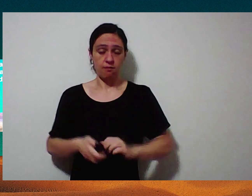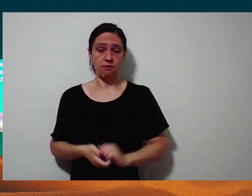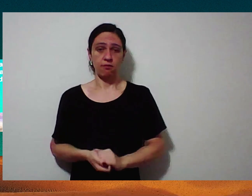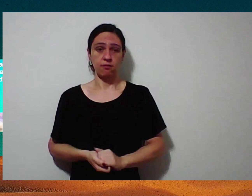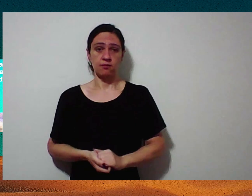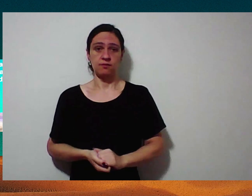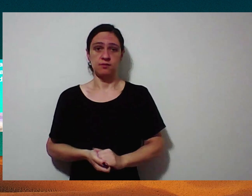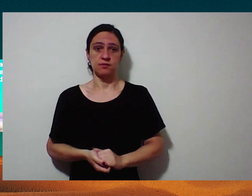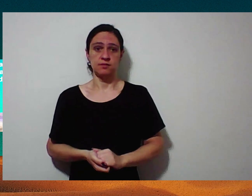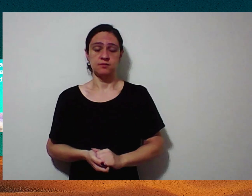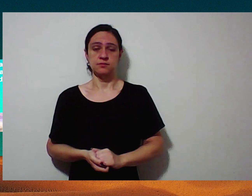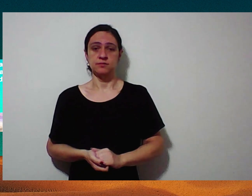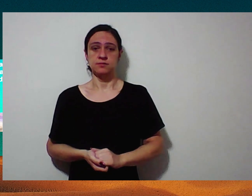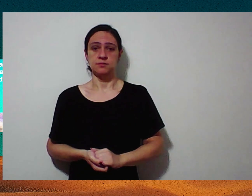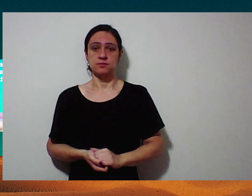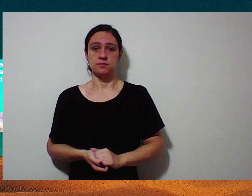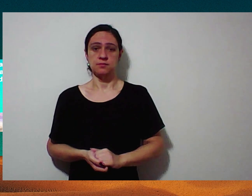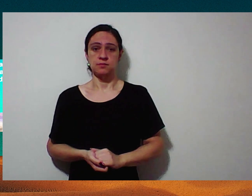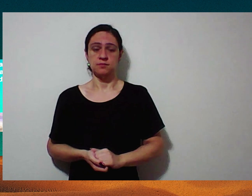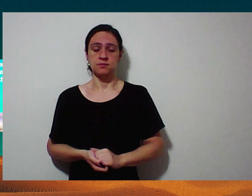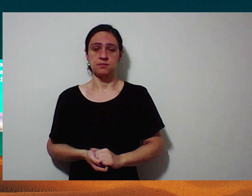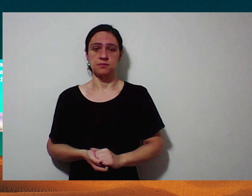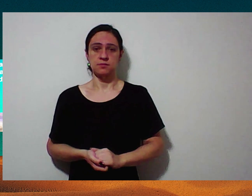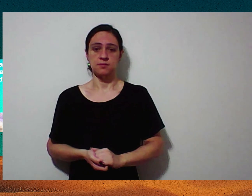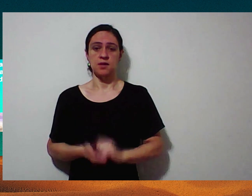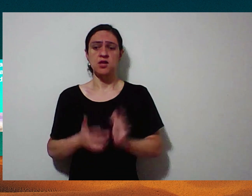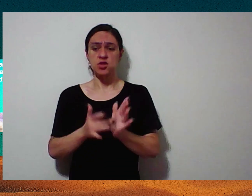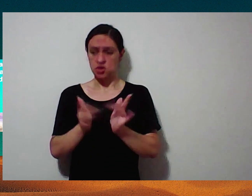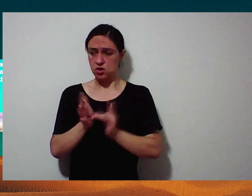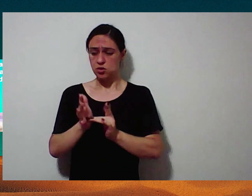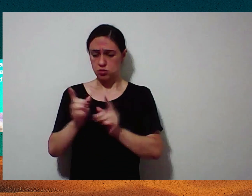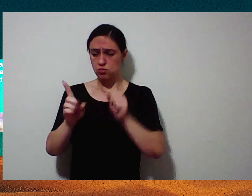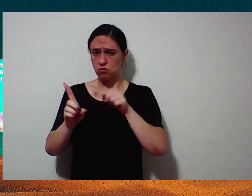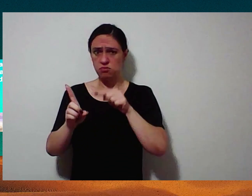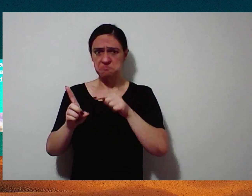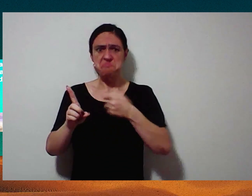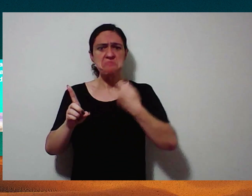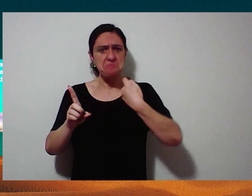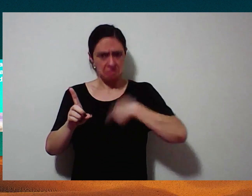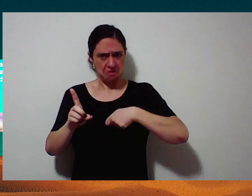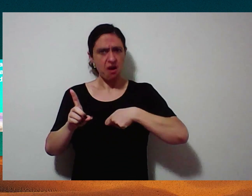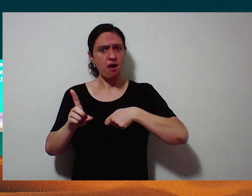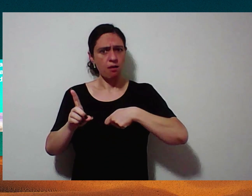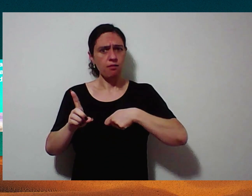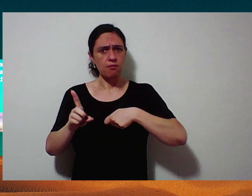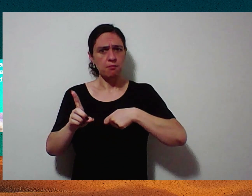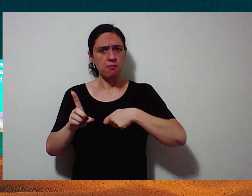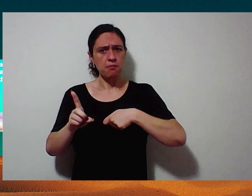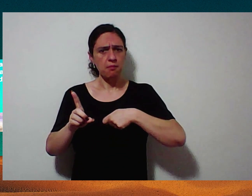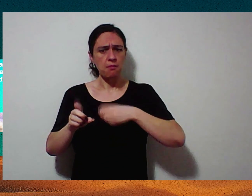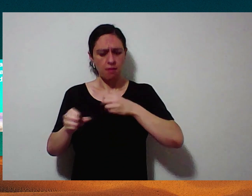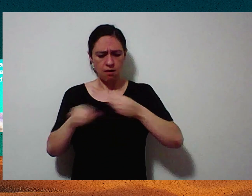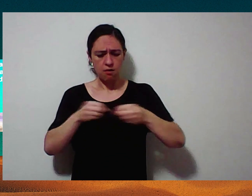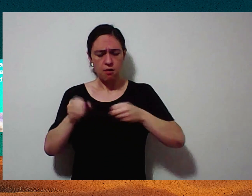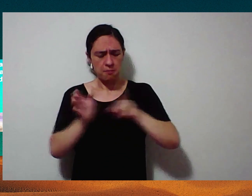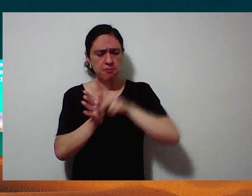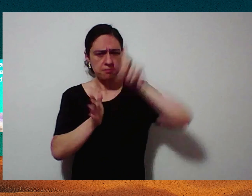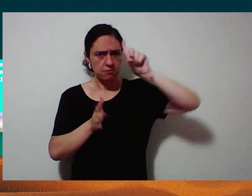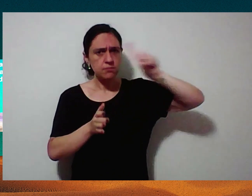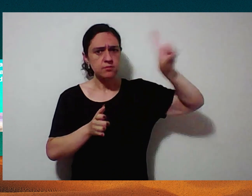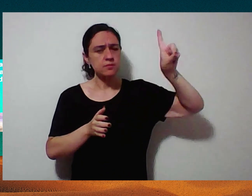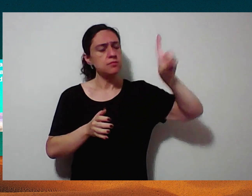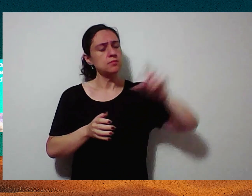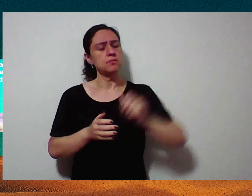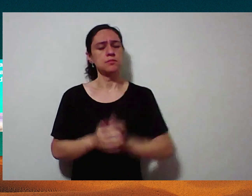capable? Ele tinha muita capacidade de fazer a obra de Deus. He had much capacity to do the work of God. João